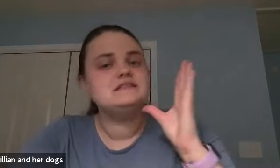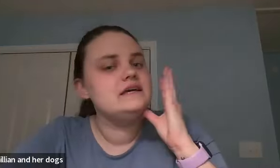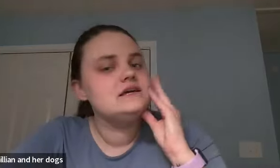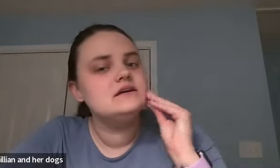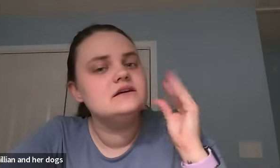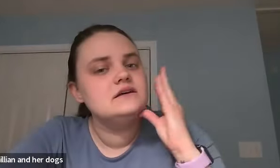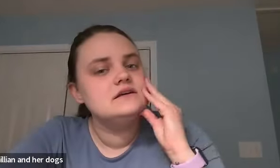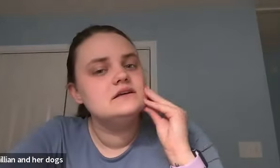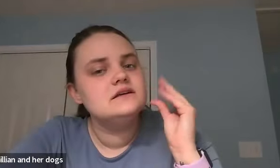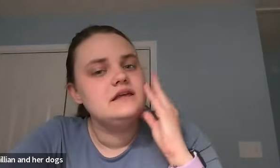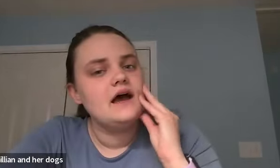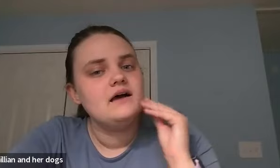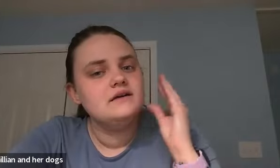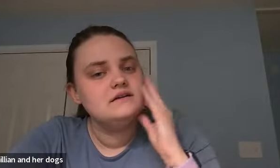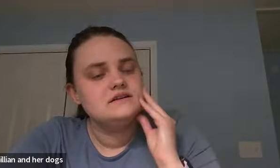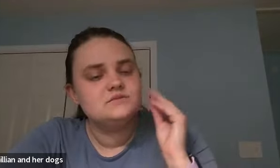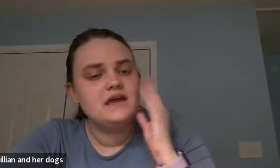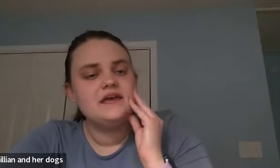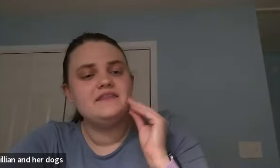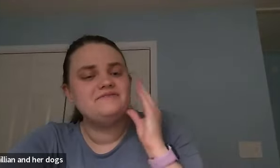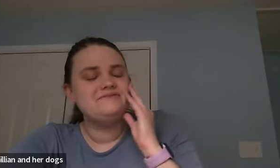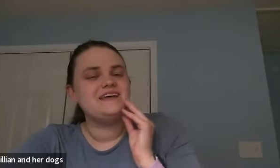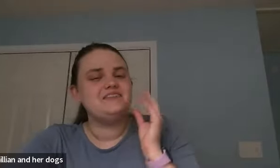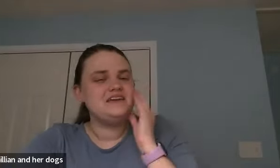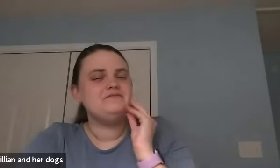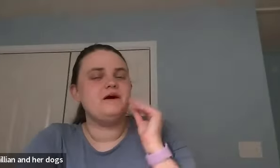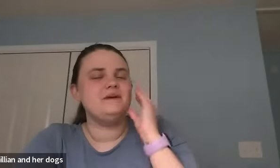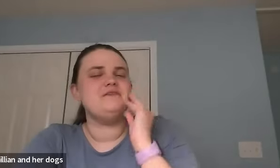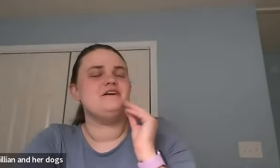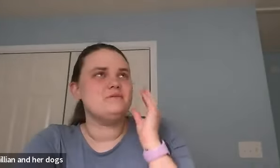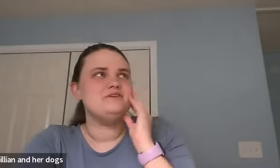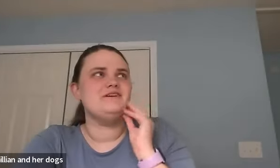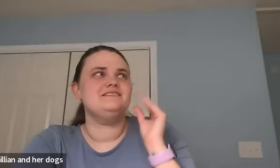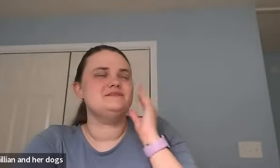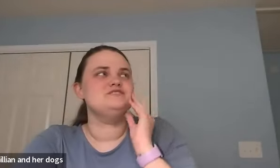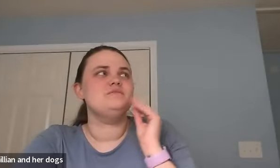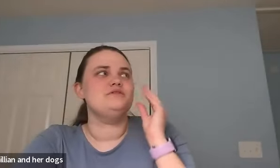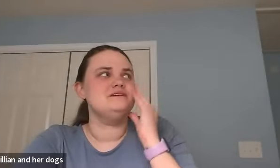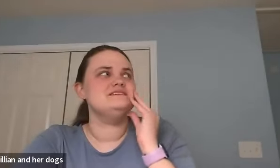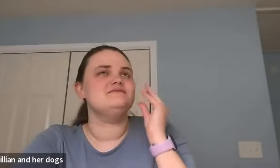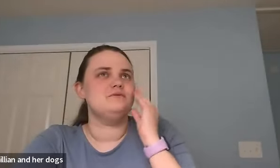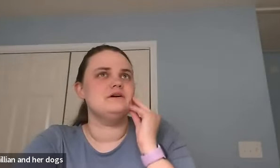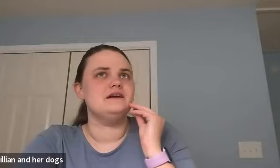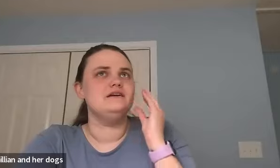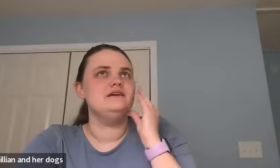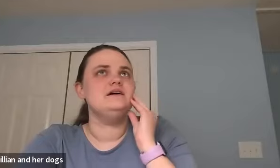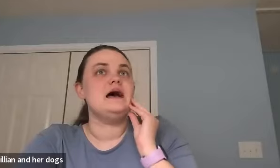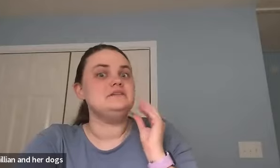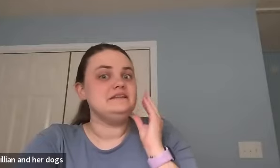like, yeah. So, and I think from it, if I remember correctly, someone told me the reasoning for it, I believe,